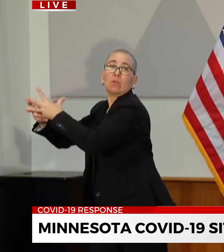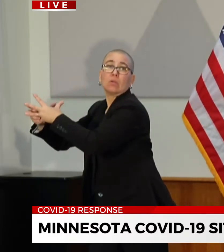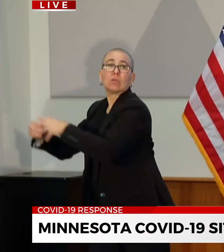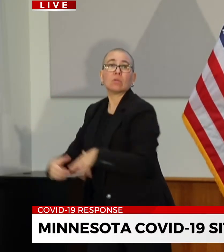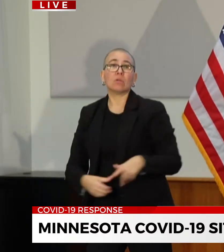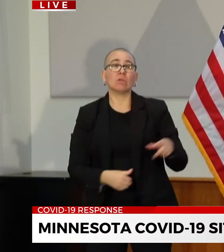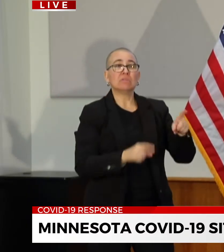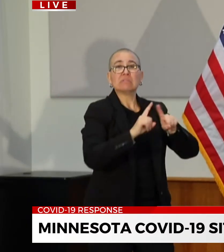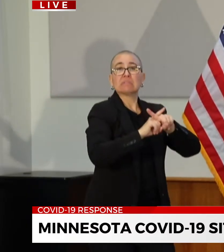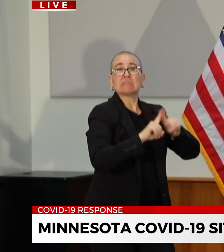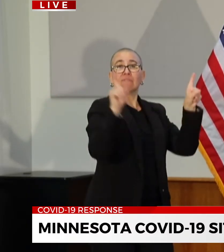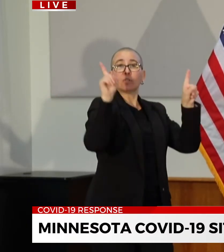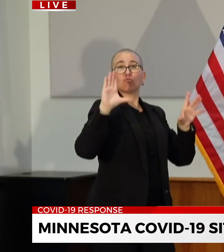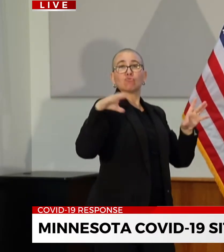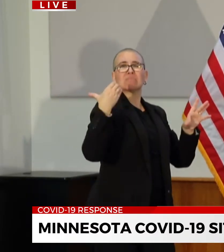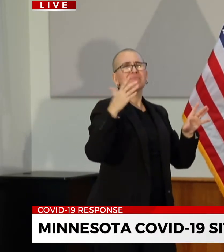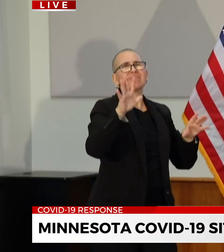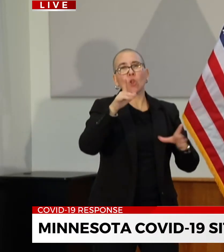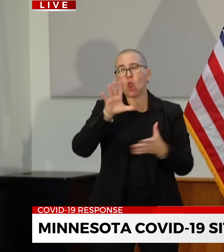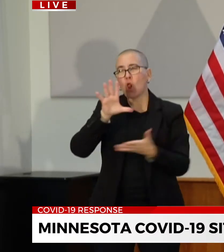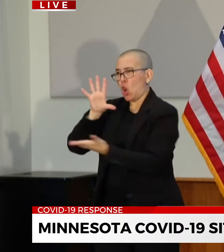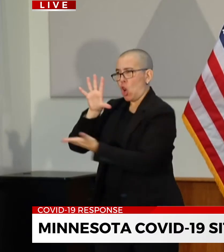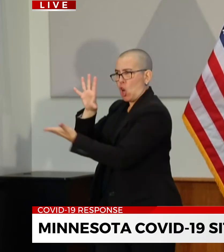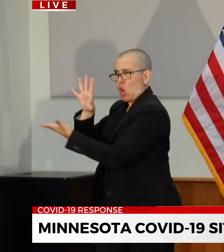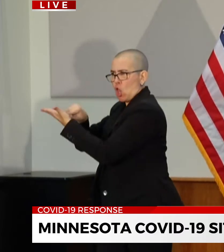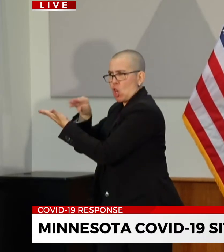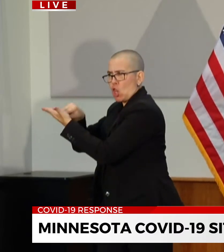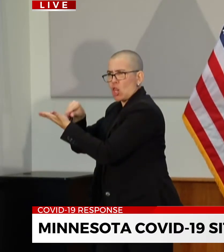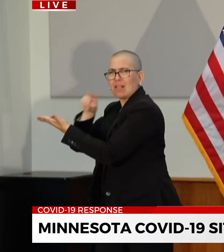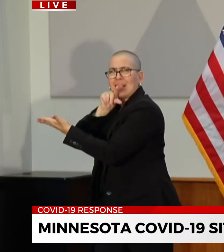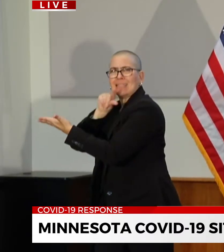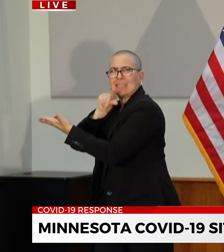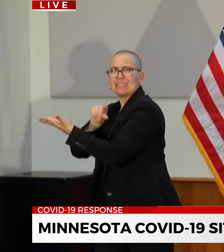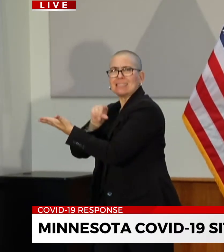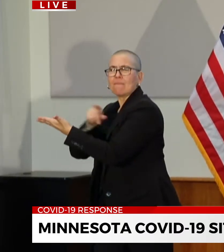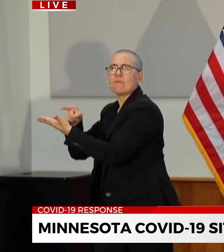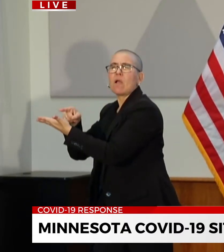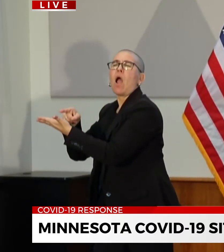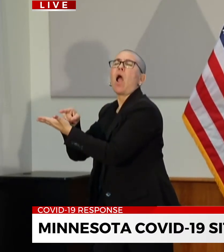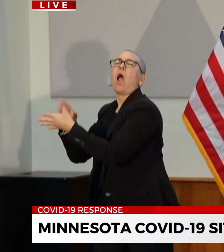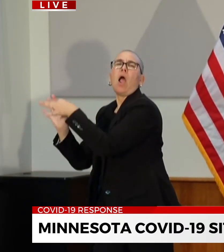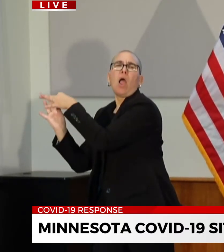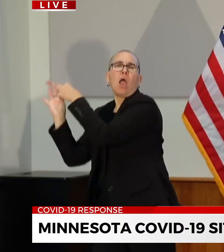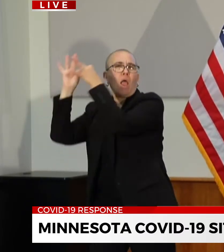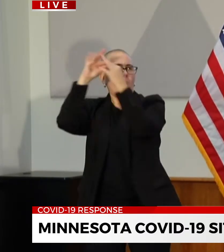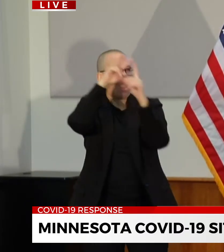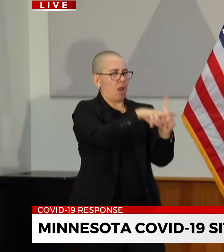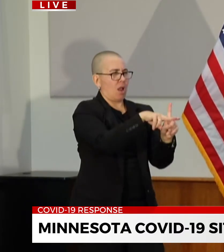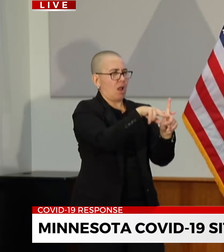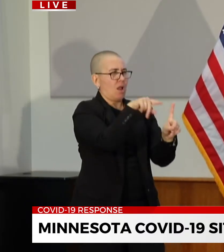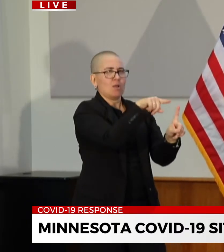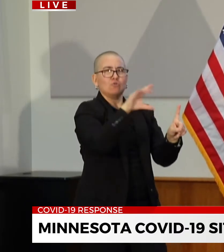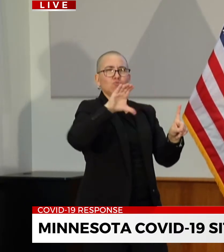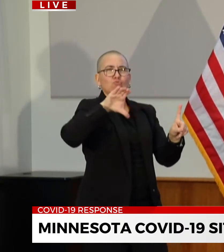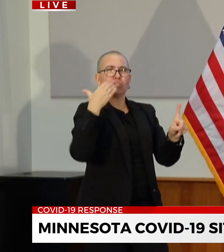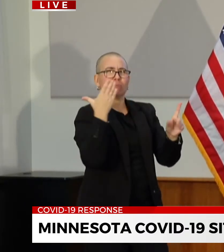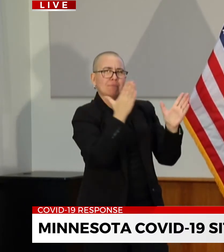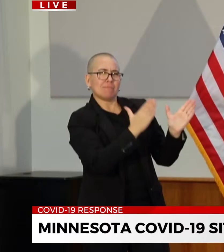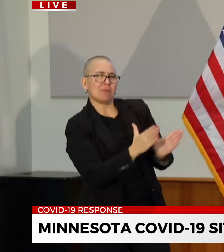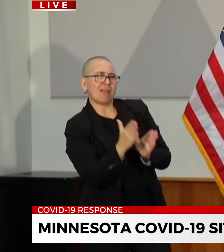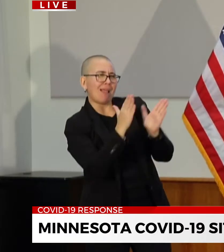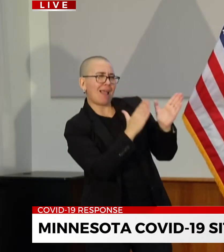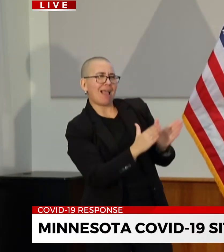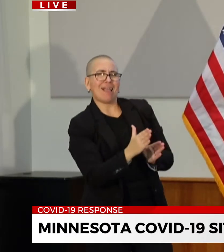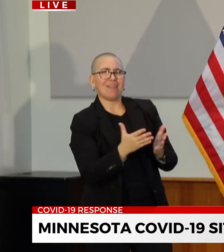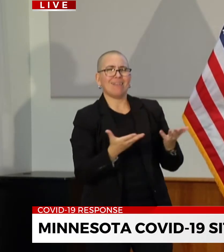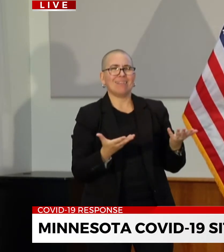from Thanksgiving that if we can apply to Christmas of what did work, what didn't work. But I would assume that there would be